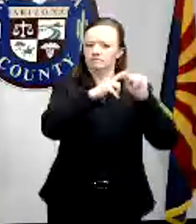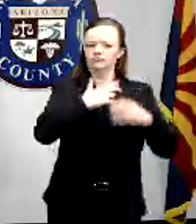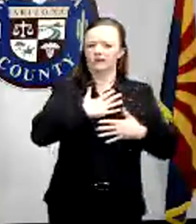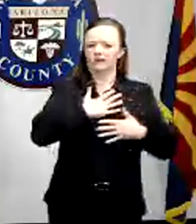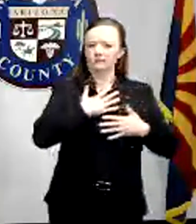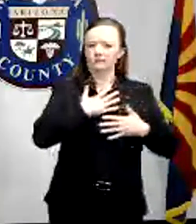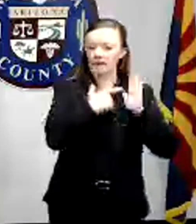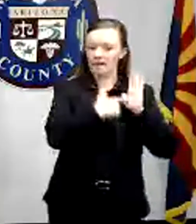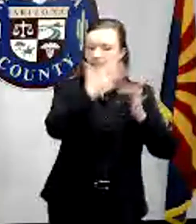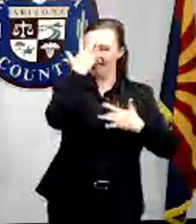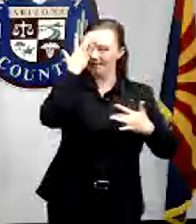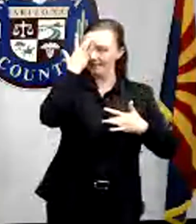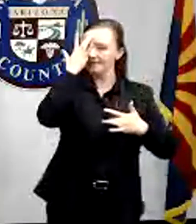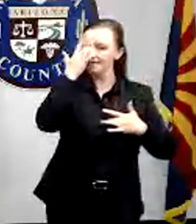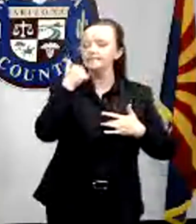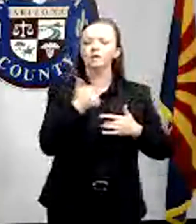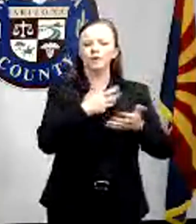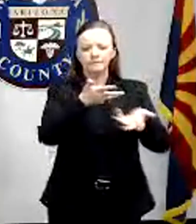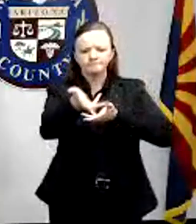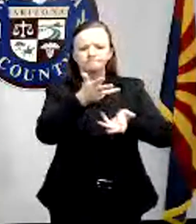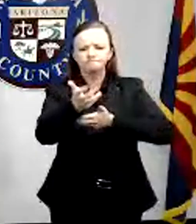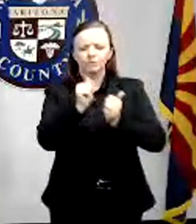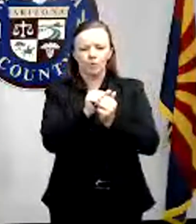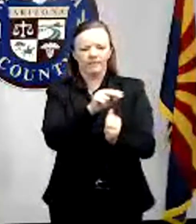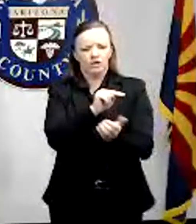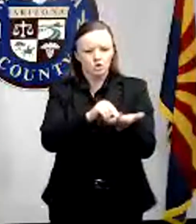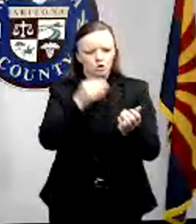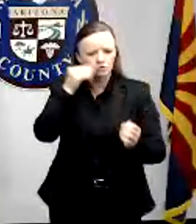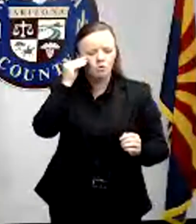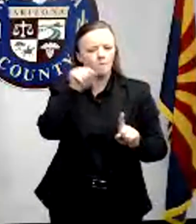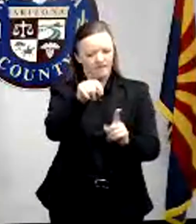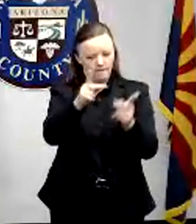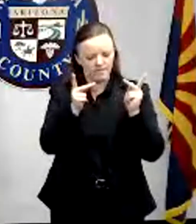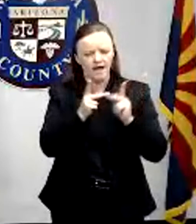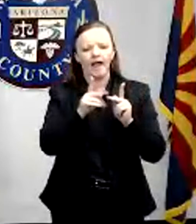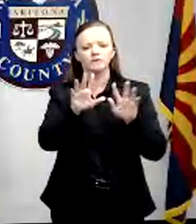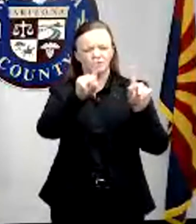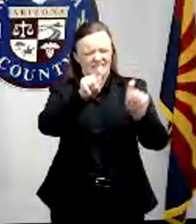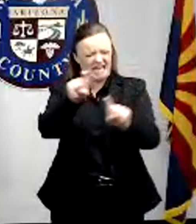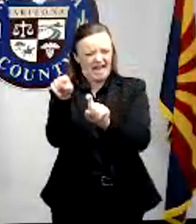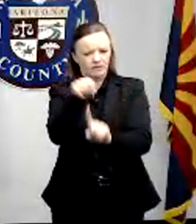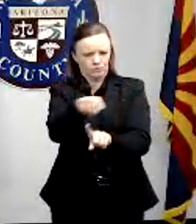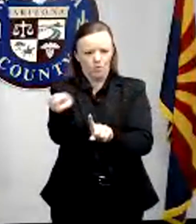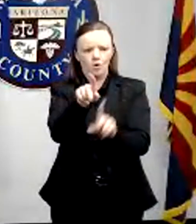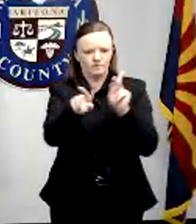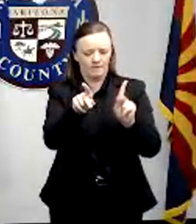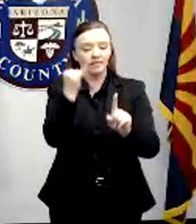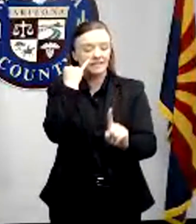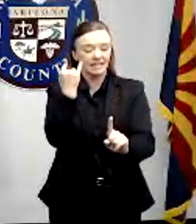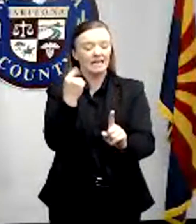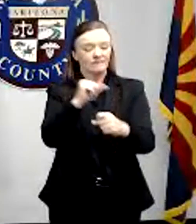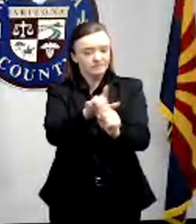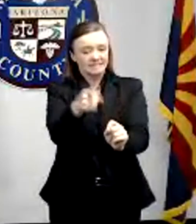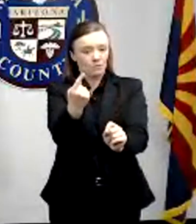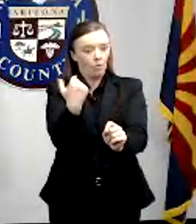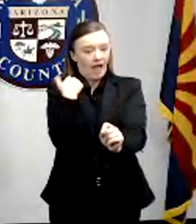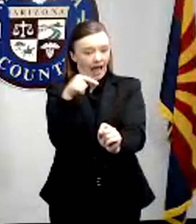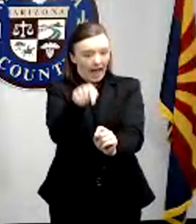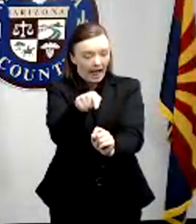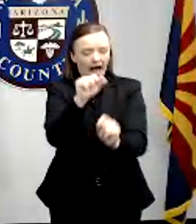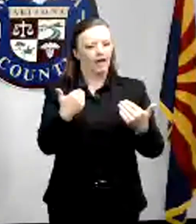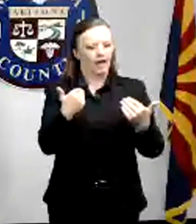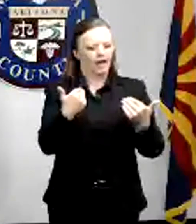we work with them to get those individuals tested right away. And if there's a case in the facility, or if there's